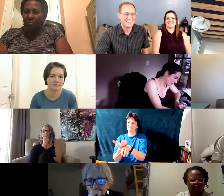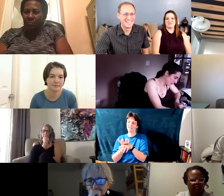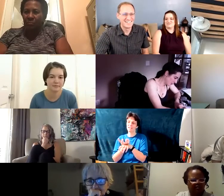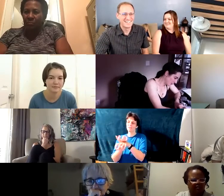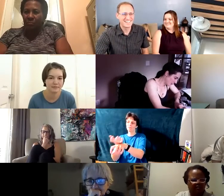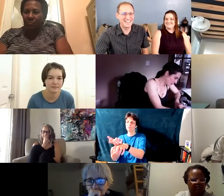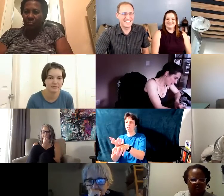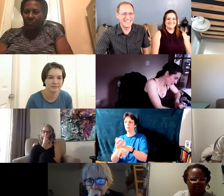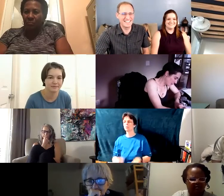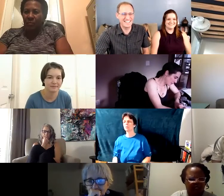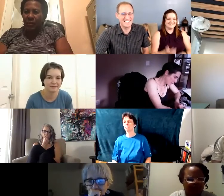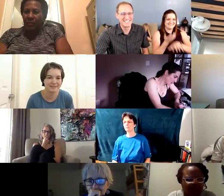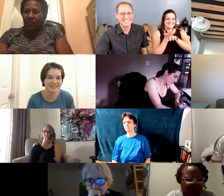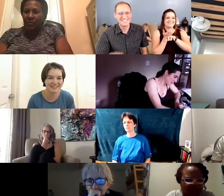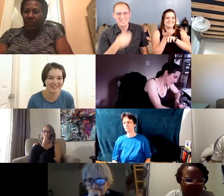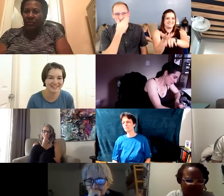I like that movie.